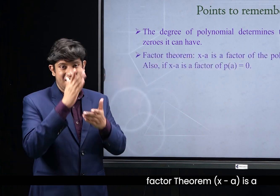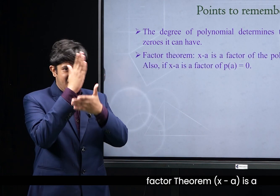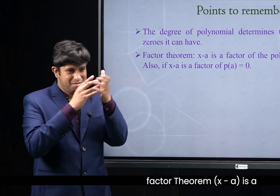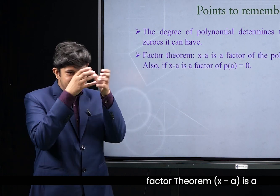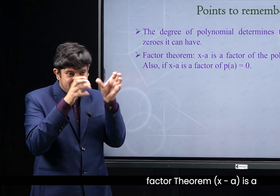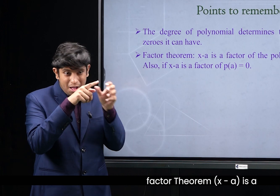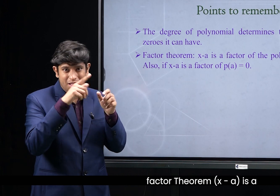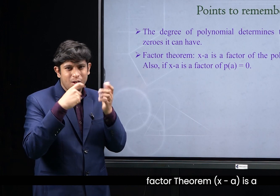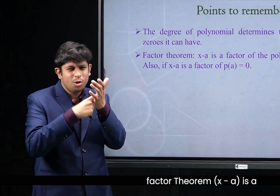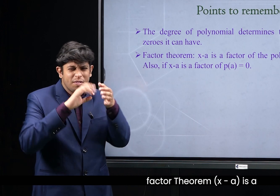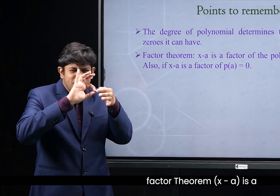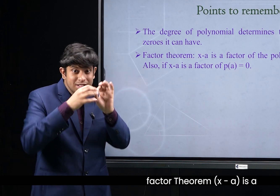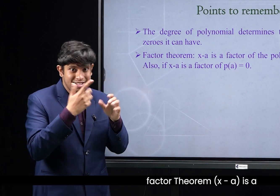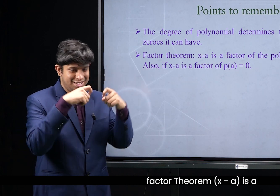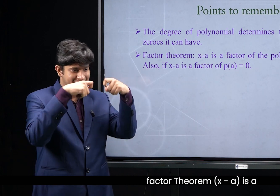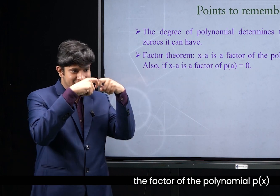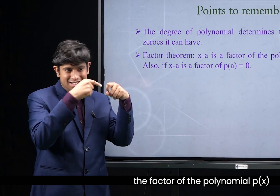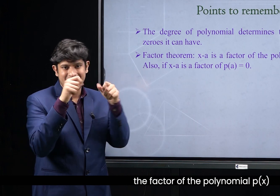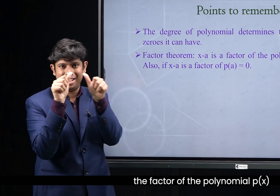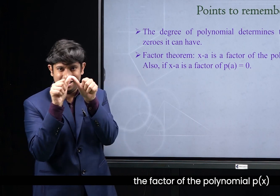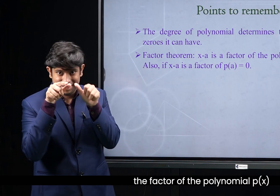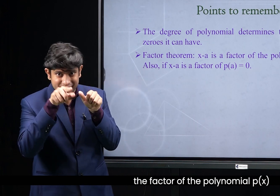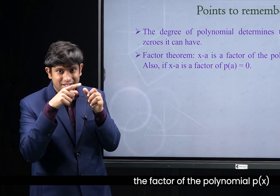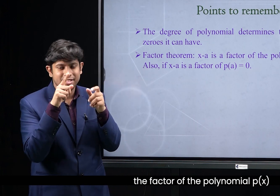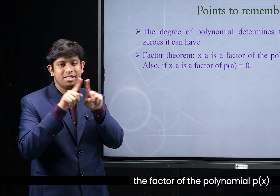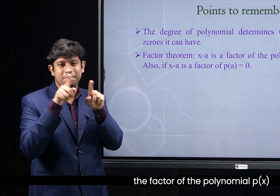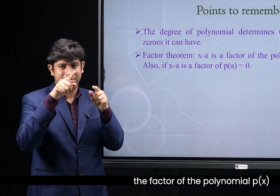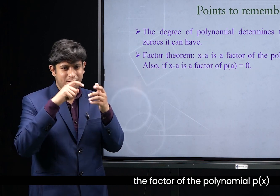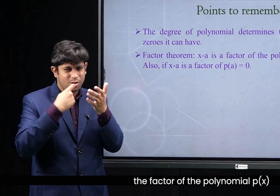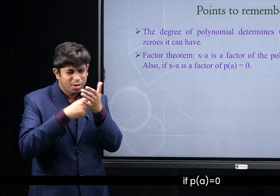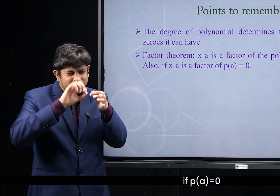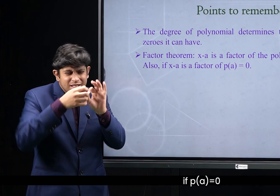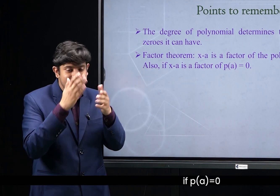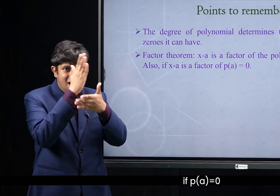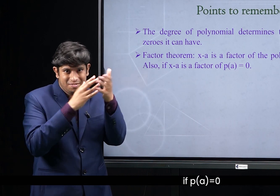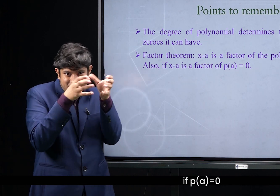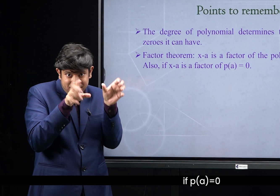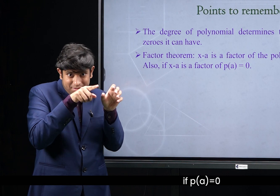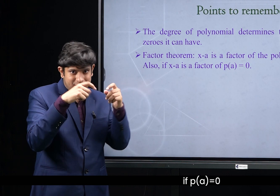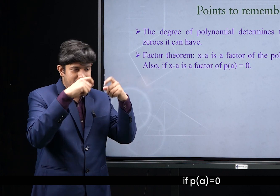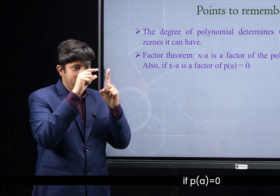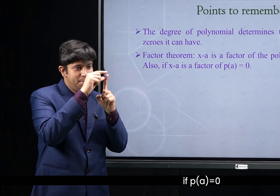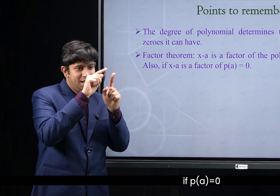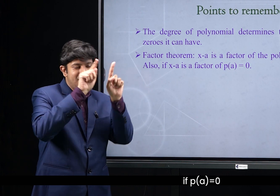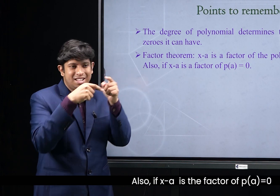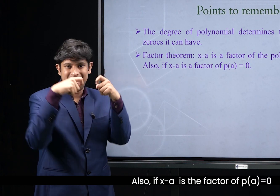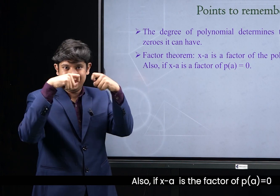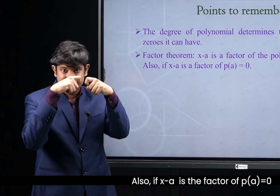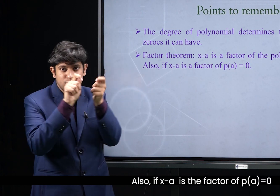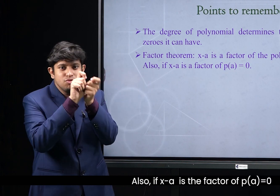Factor theorem. X minus a is a factor of the polynomial p of x if p of a is equal to 0. Also, if